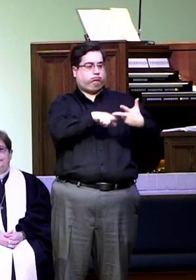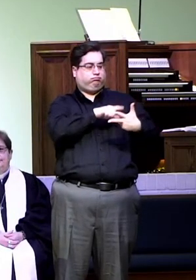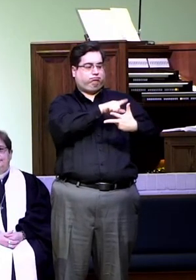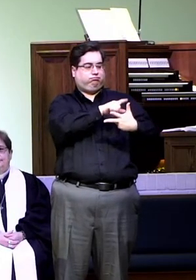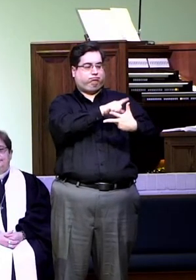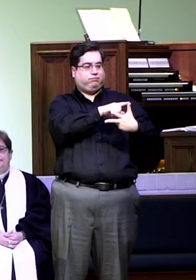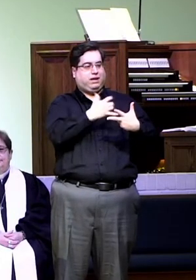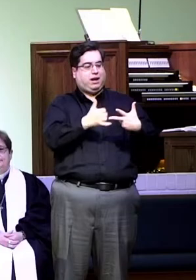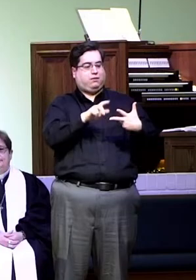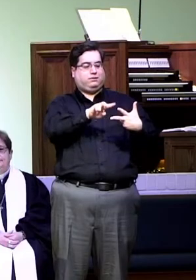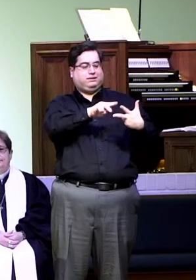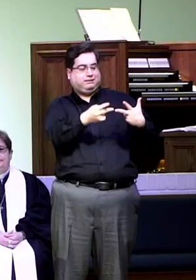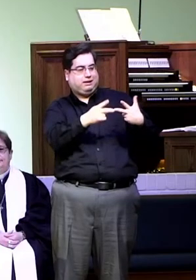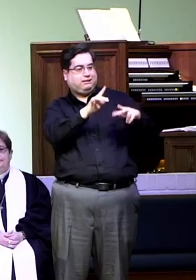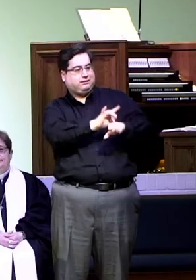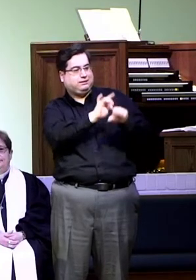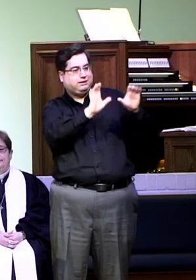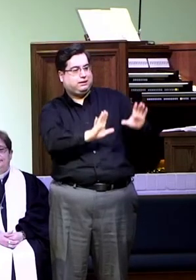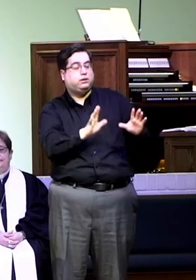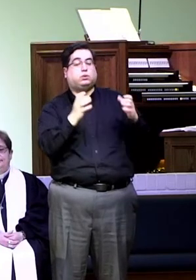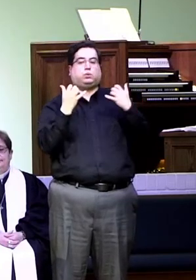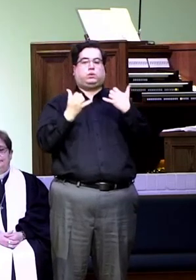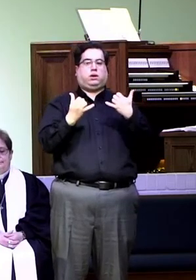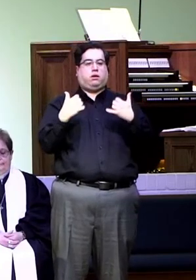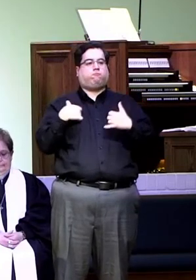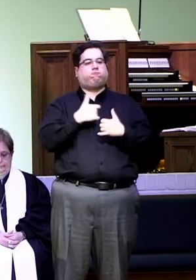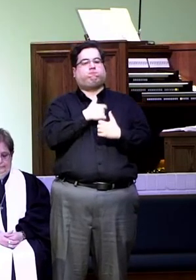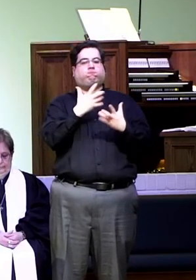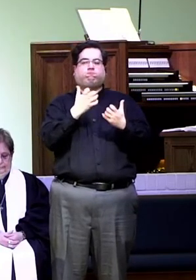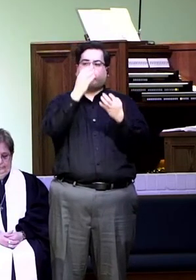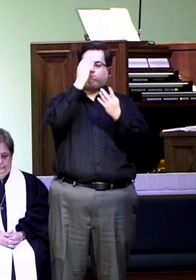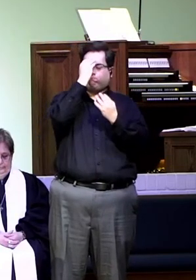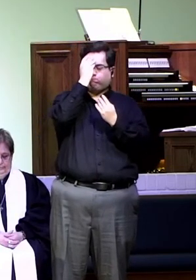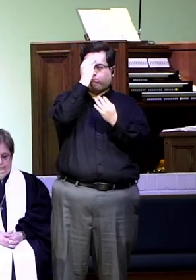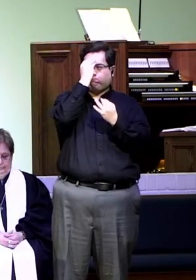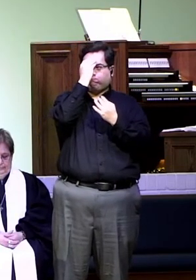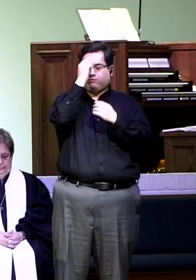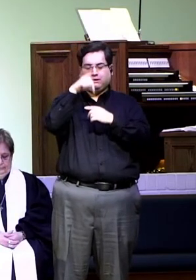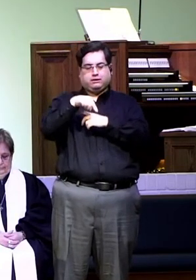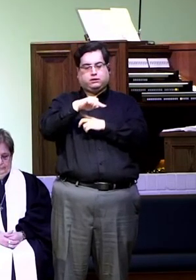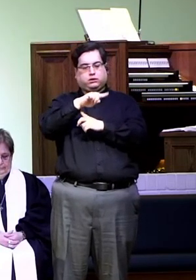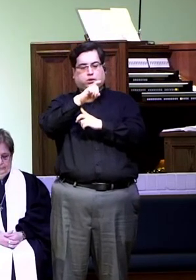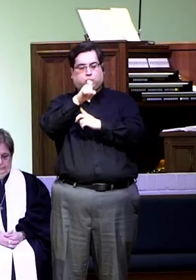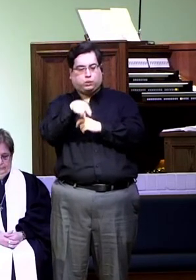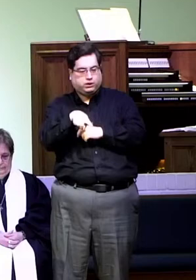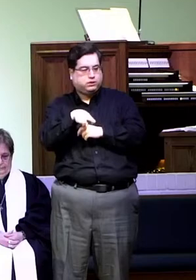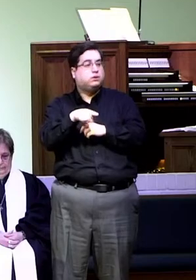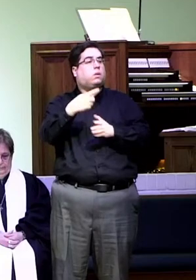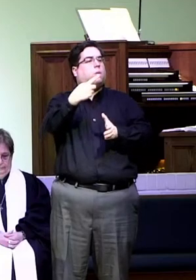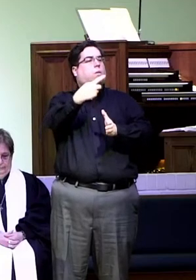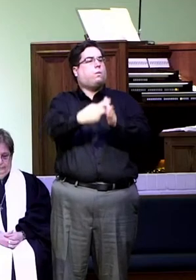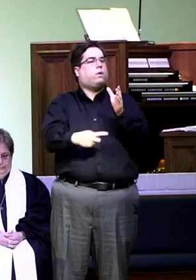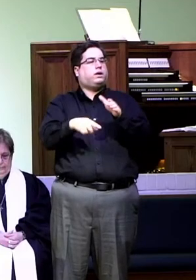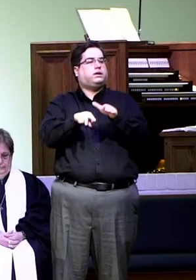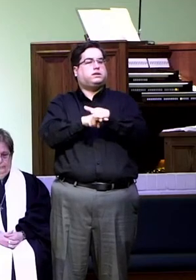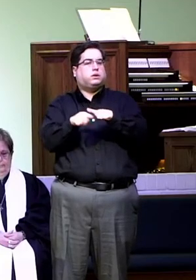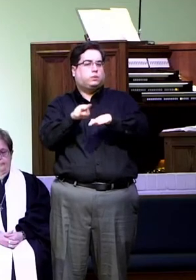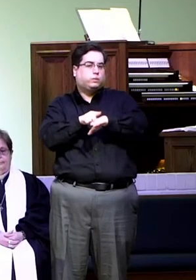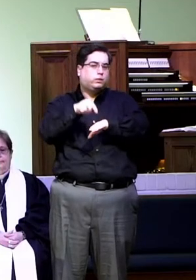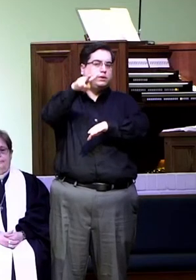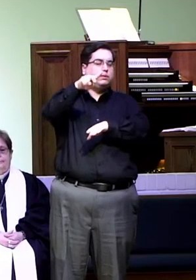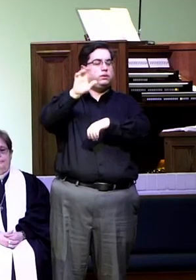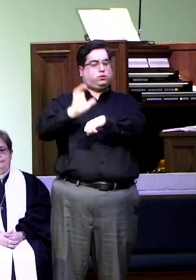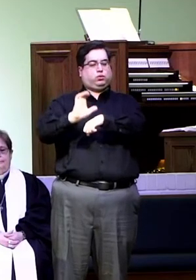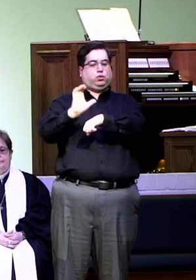would like for us to ponder this question. What does the resurrected church look